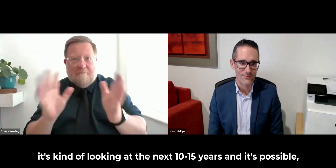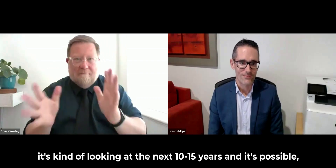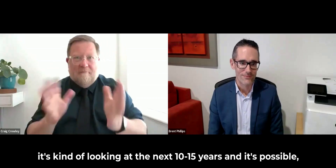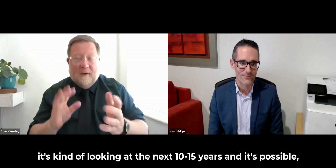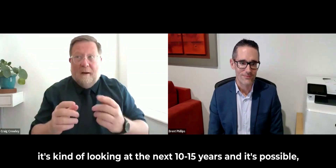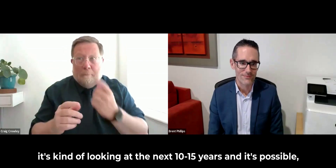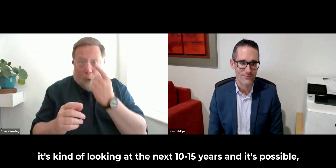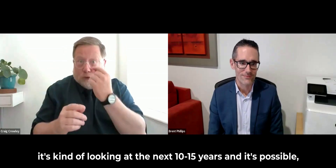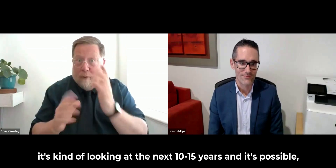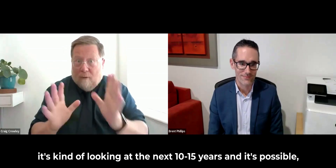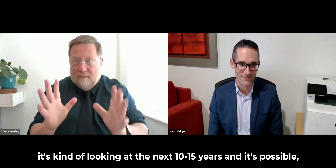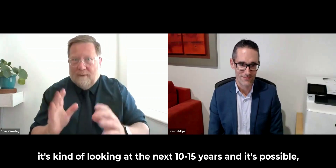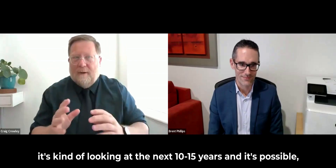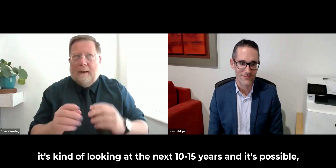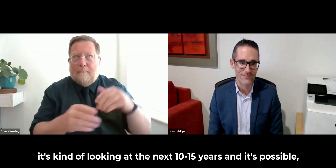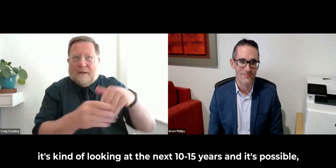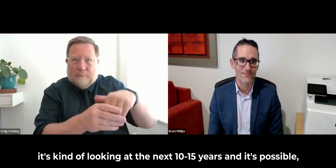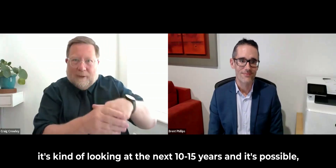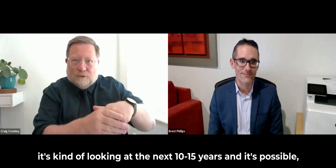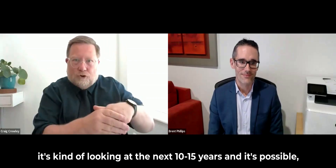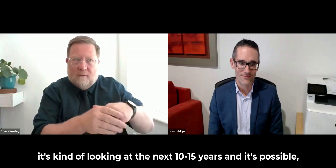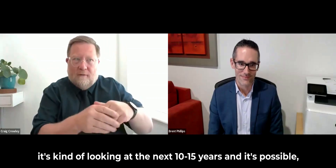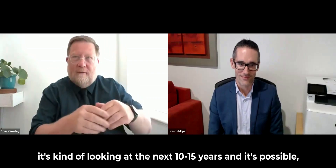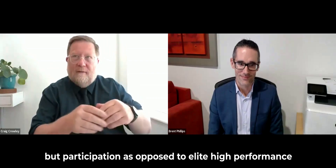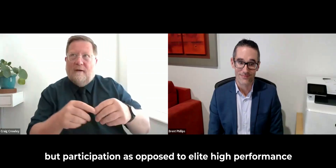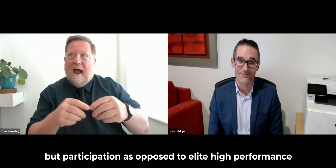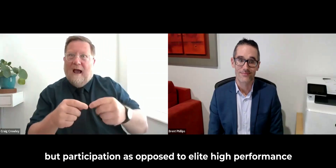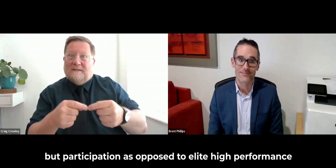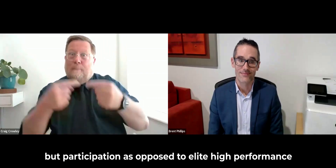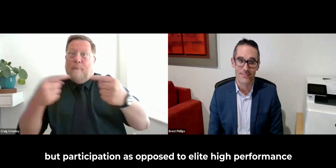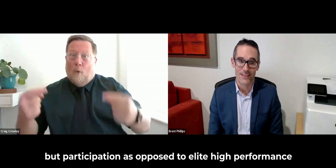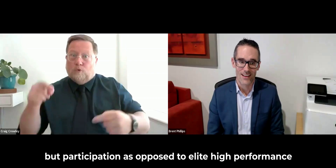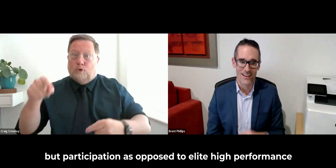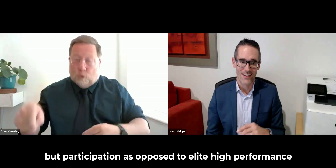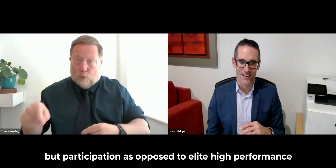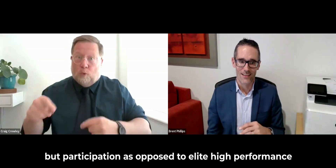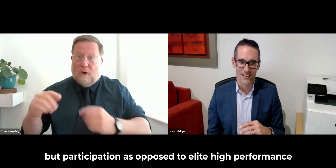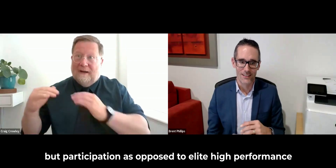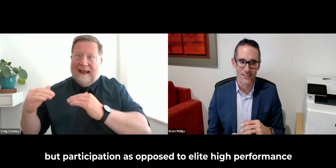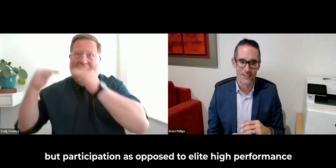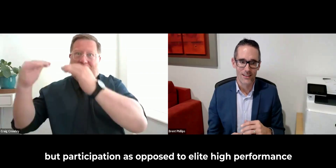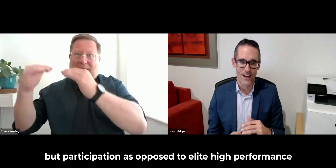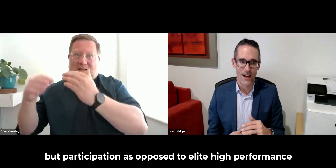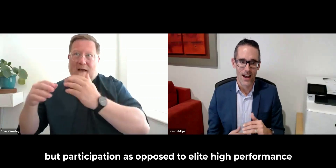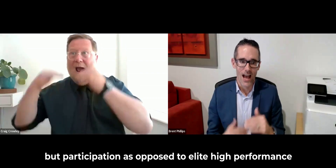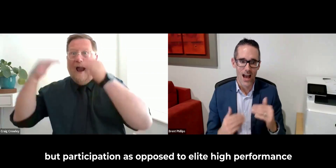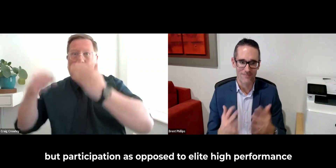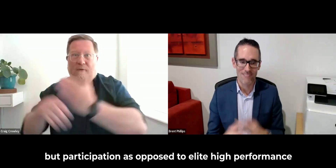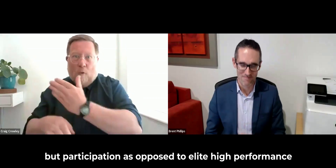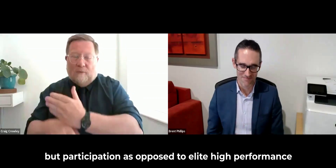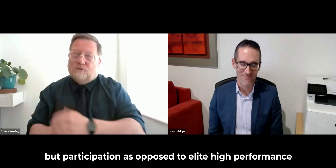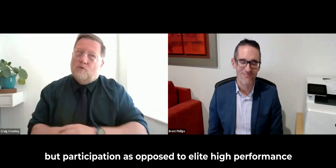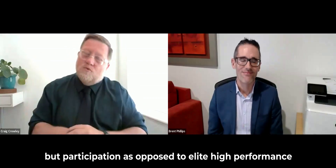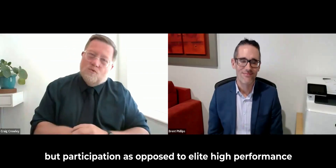15 years. And it's possible, but participation, as opposed to elite